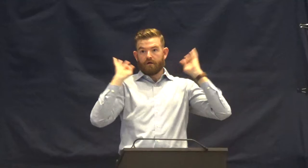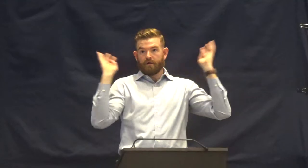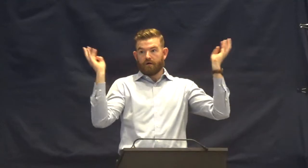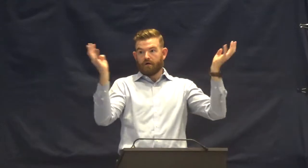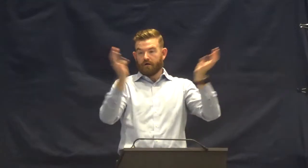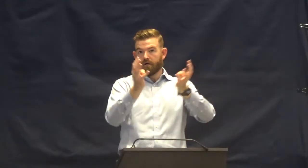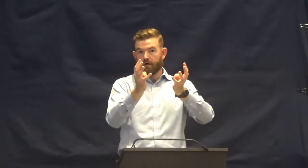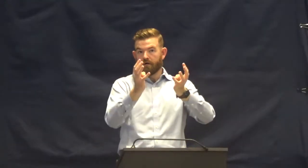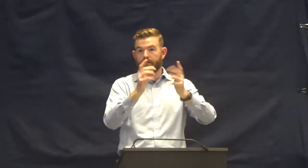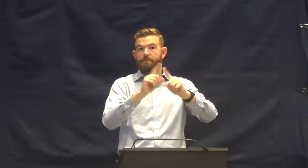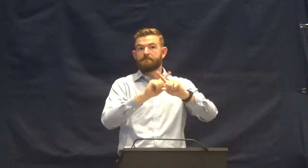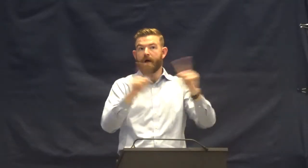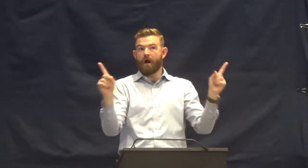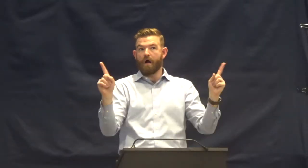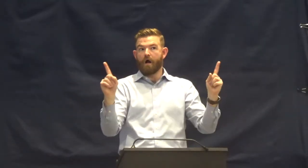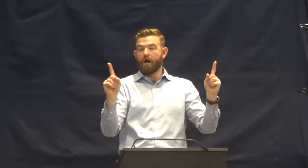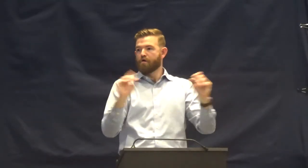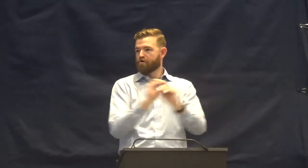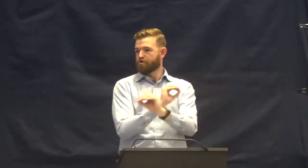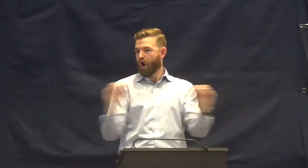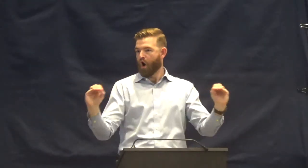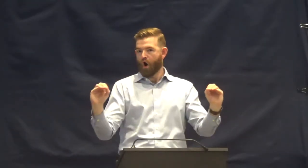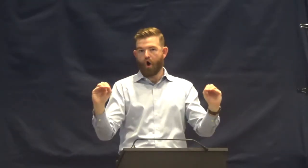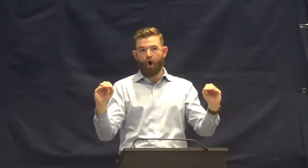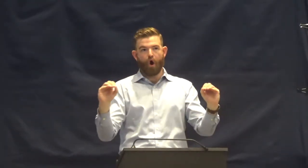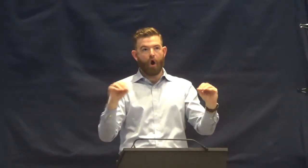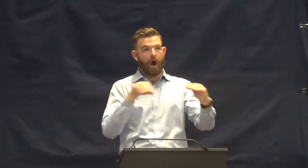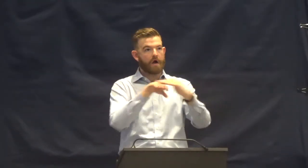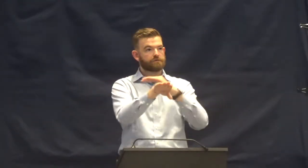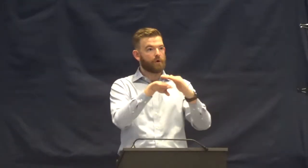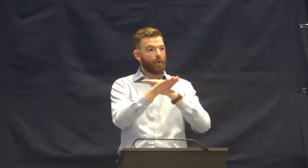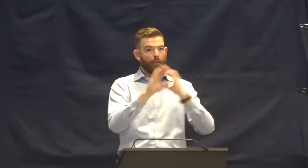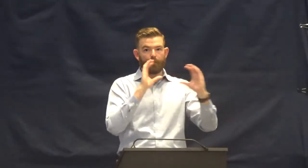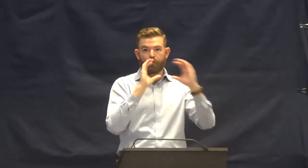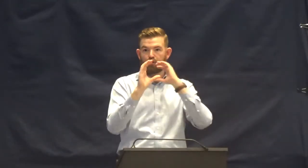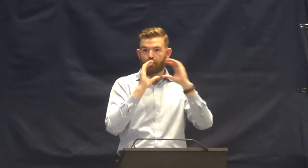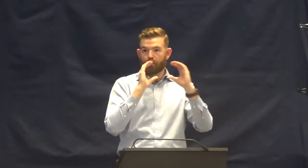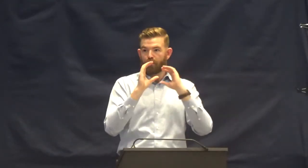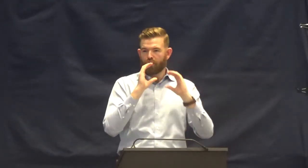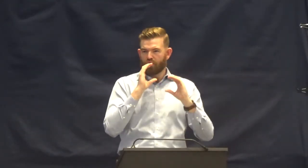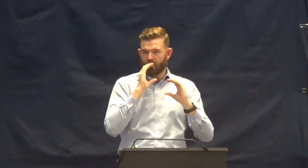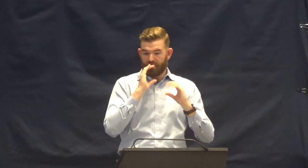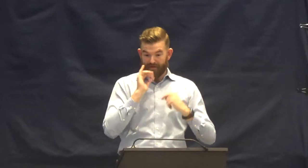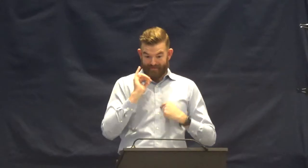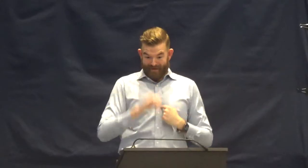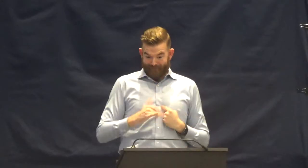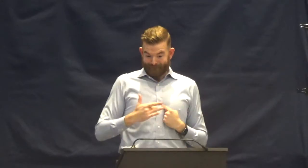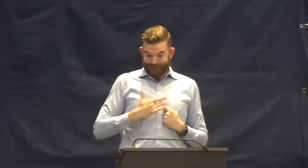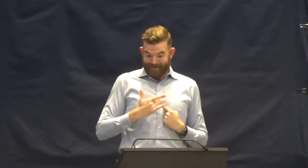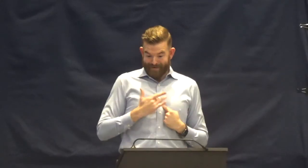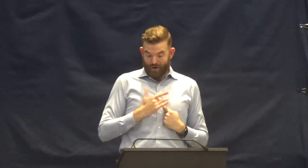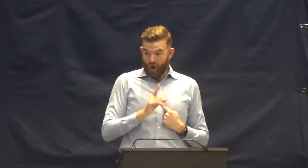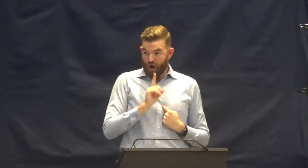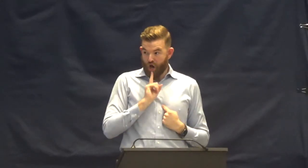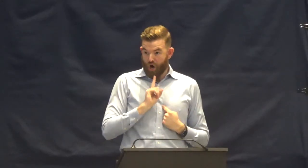And so think about it. When you're around this mass of people, and you have no access to